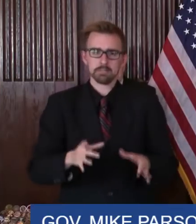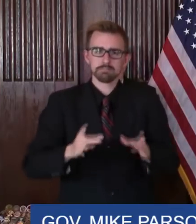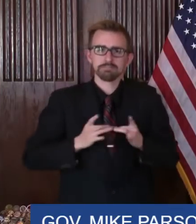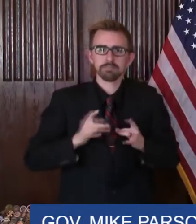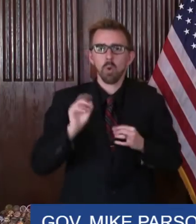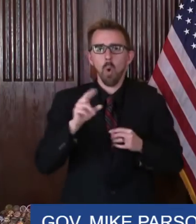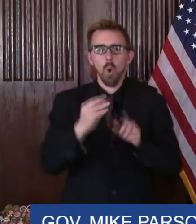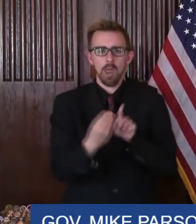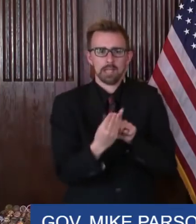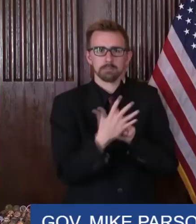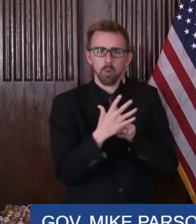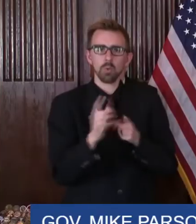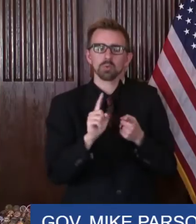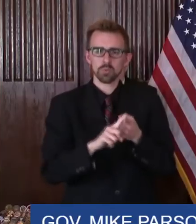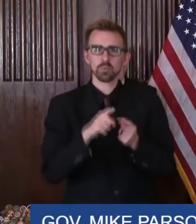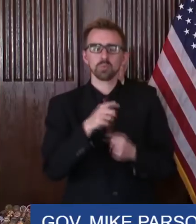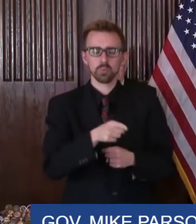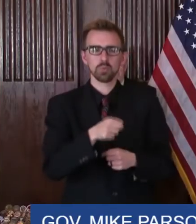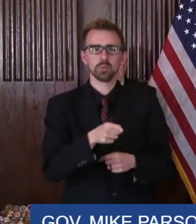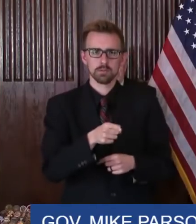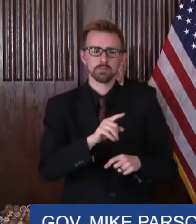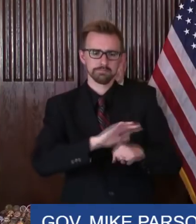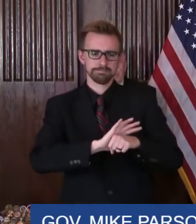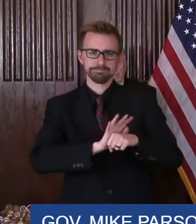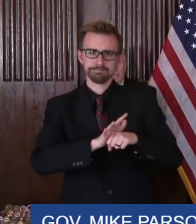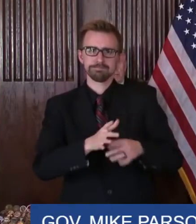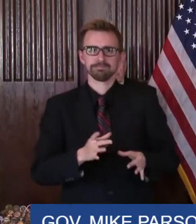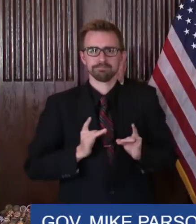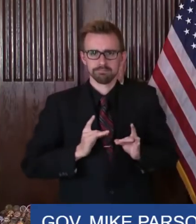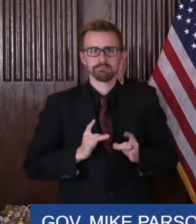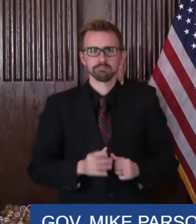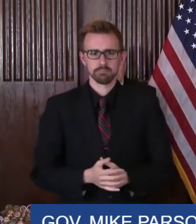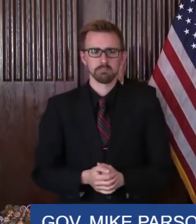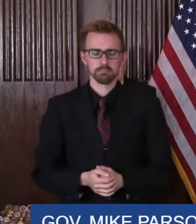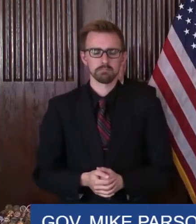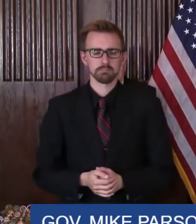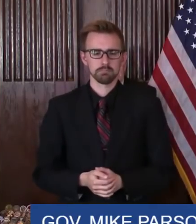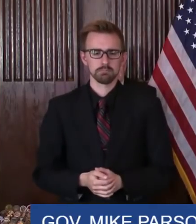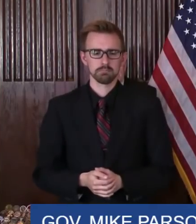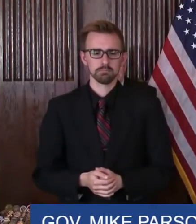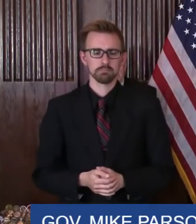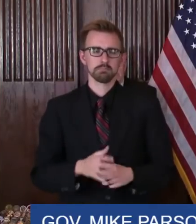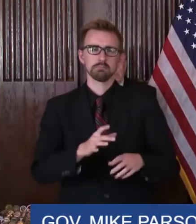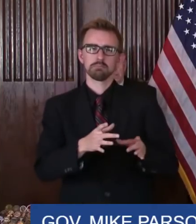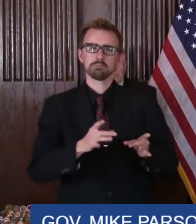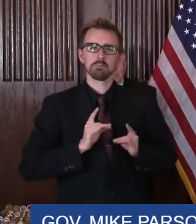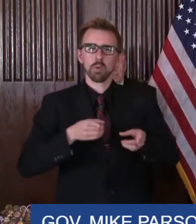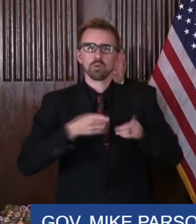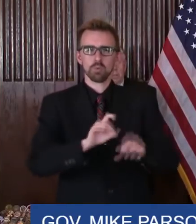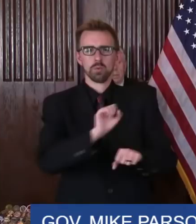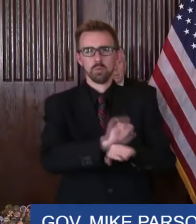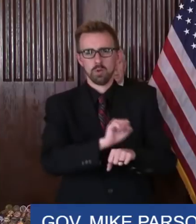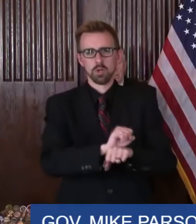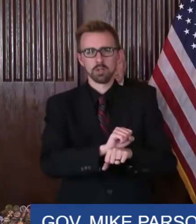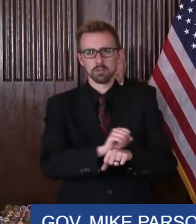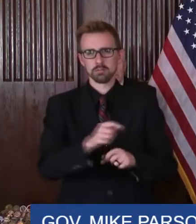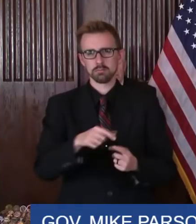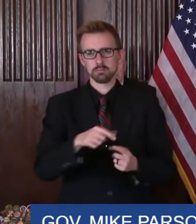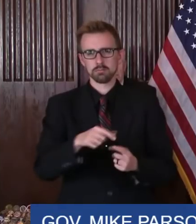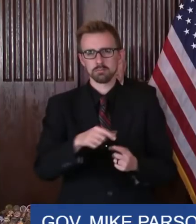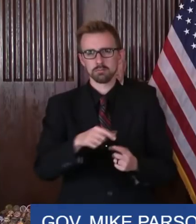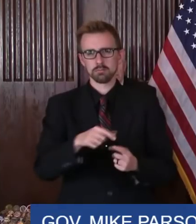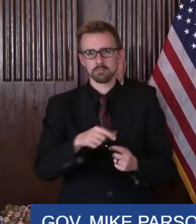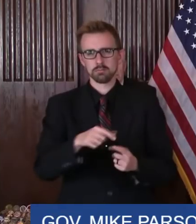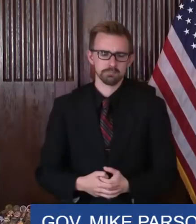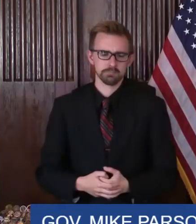to the performance of COVID-19 in the performance of their life-saving mission before the date of the rule has become